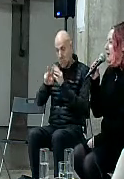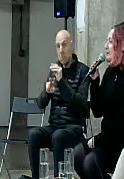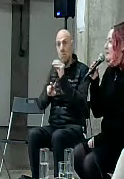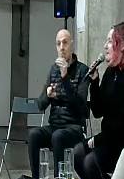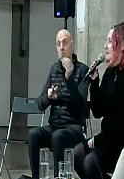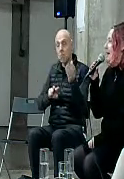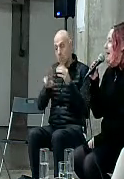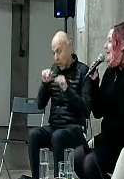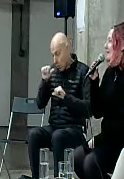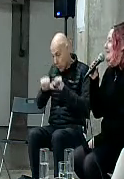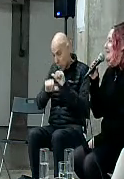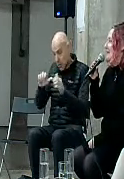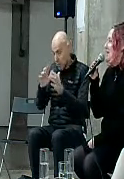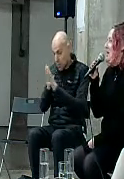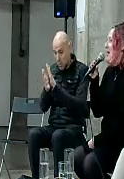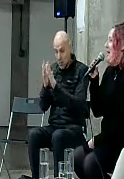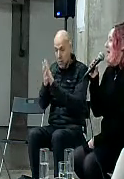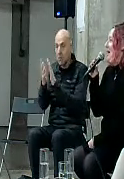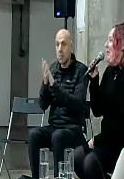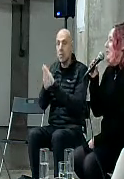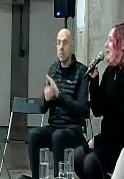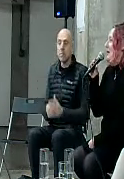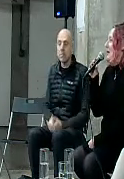processes that followed. And